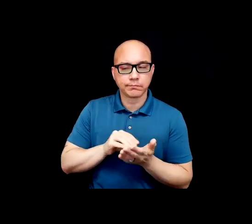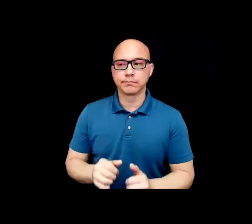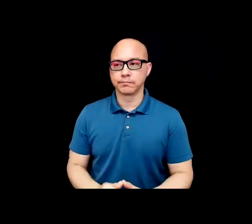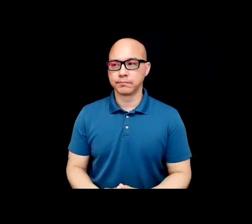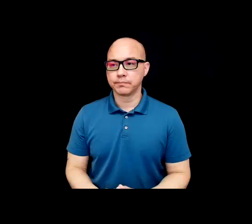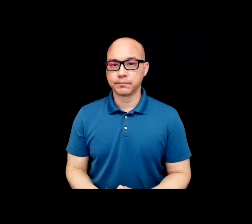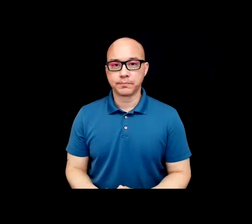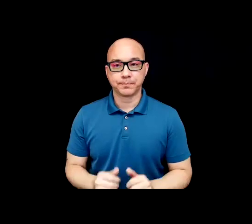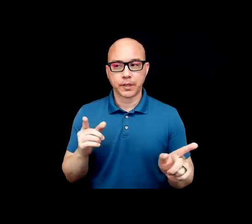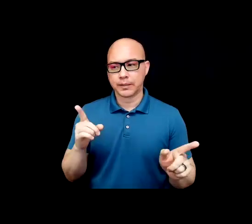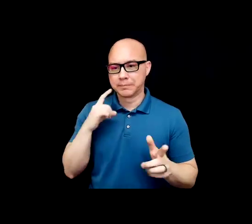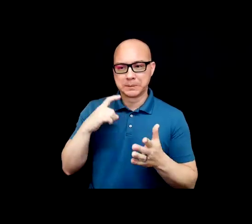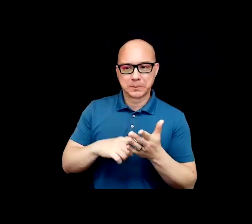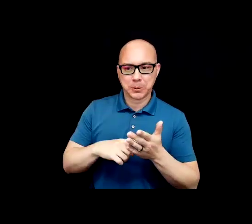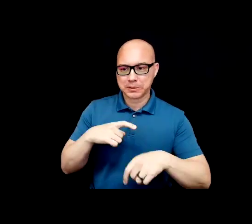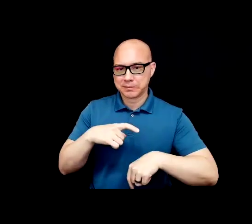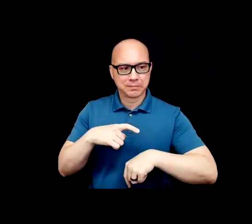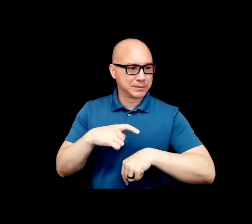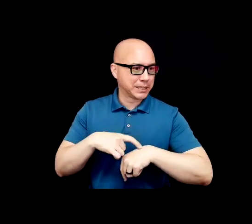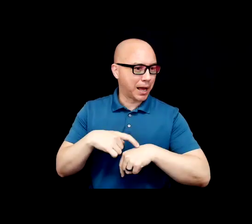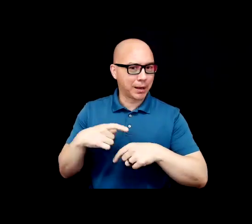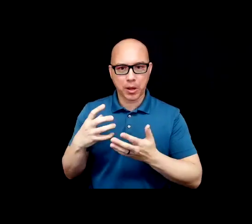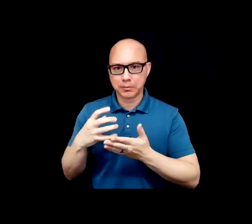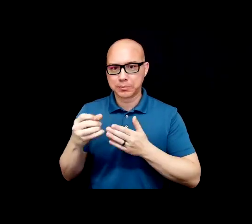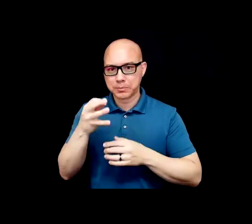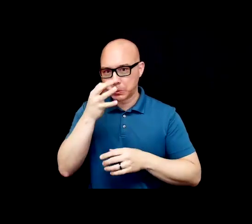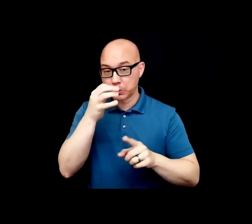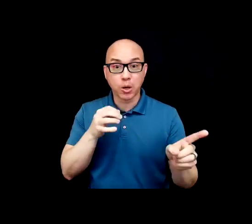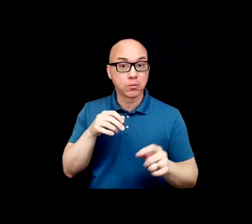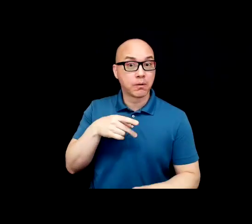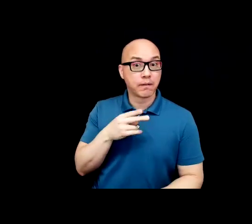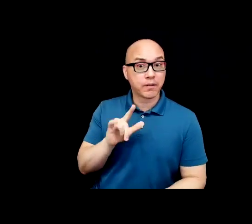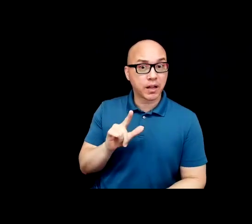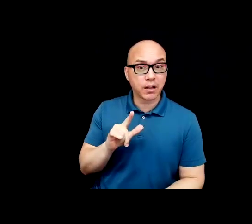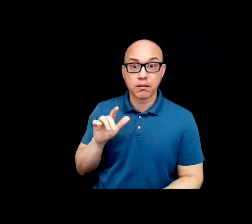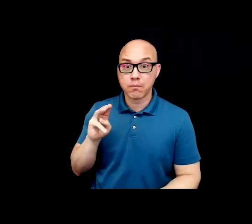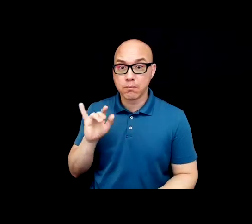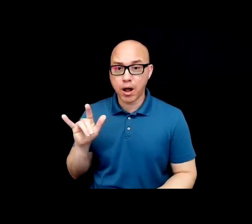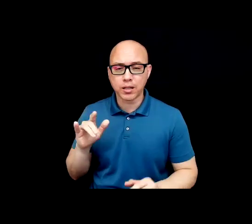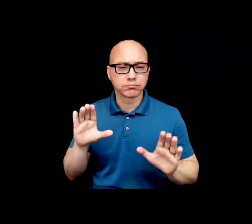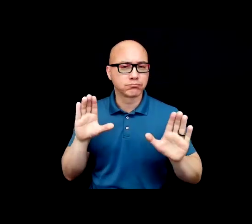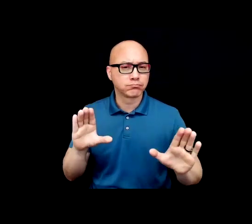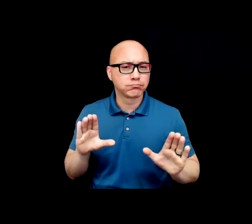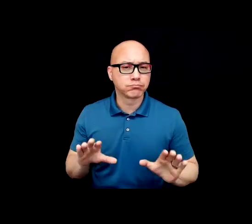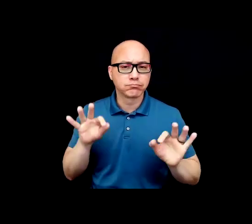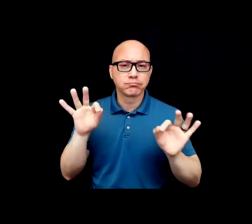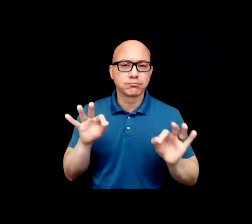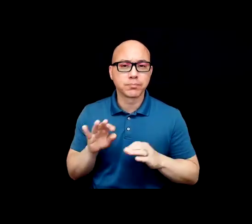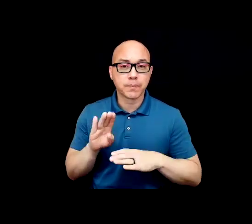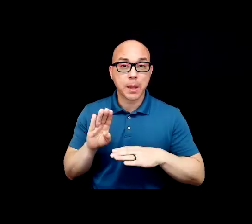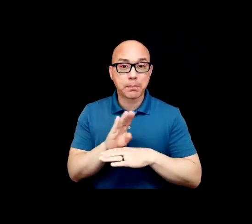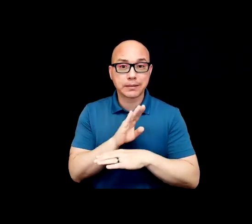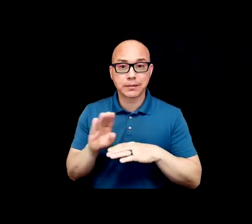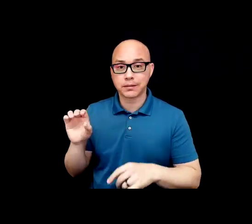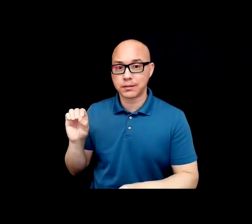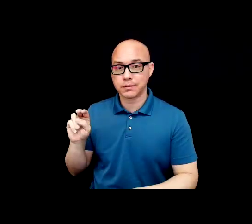In the interest of time, Phil has already done a great job, and Molly, on the business entity optimization. So I'm not going to